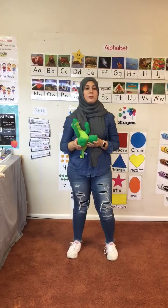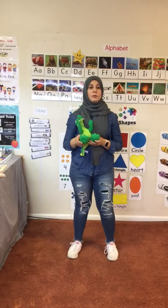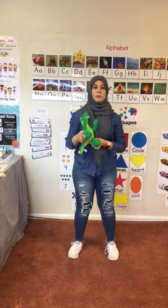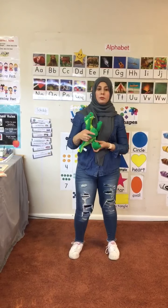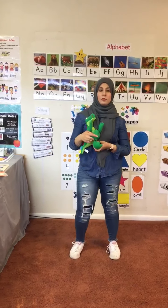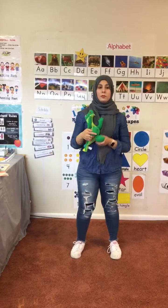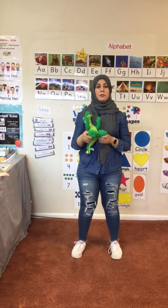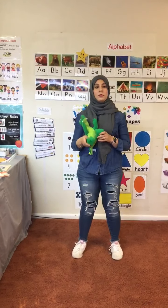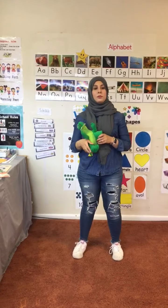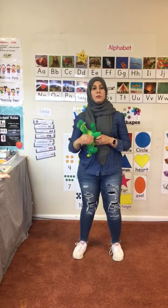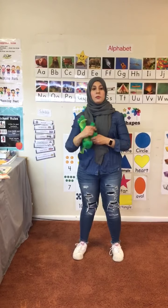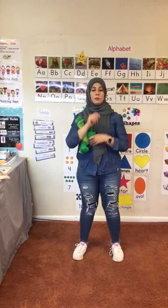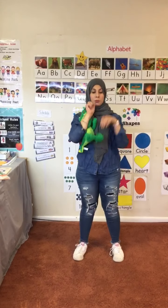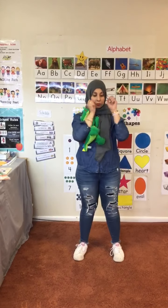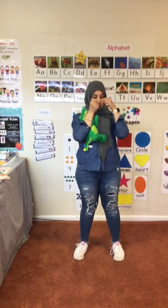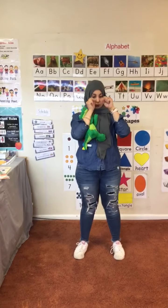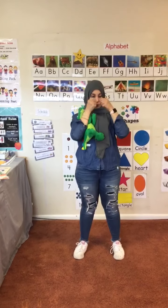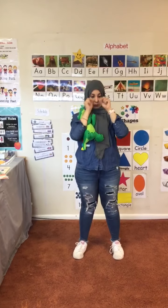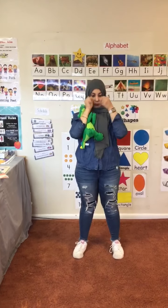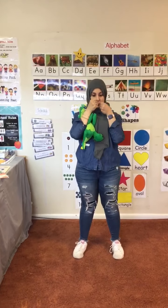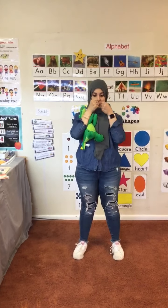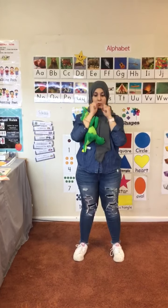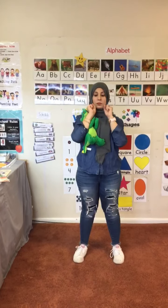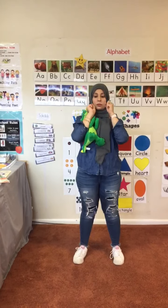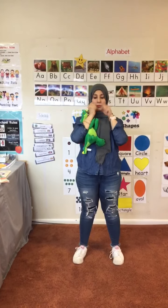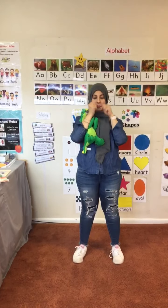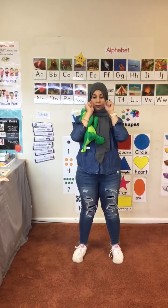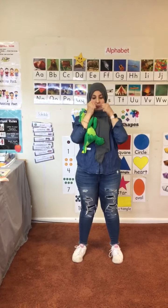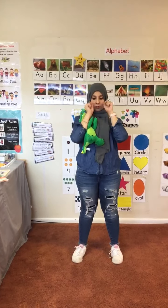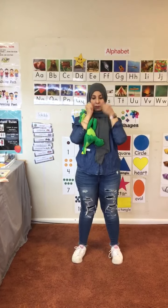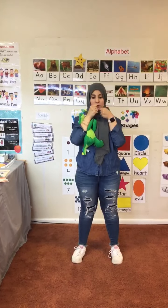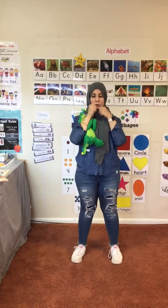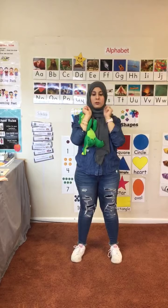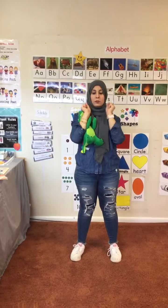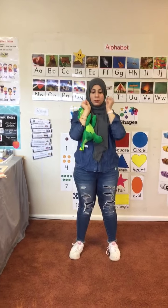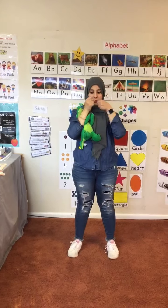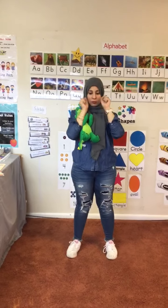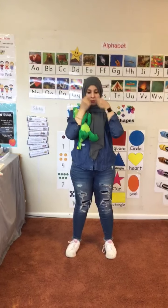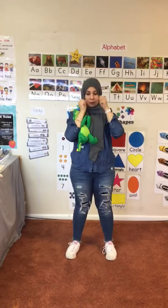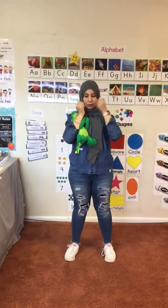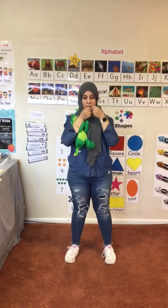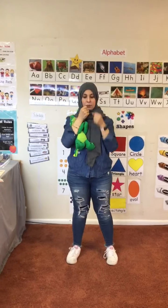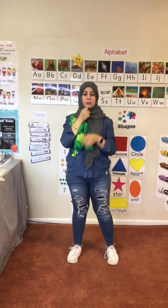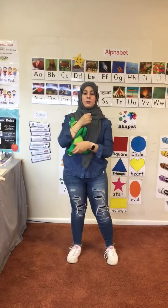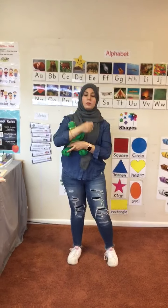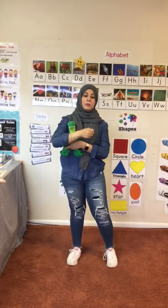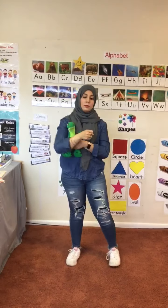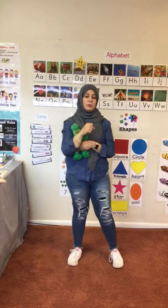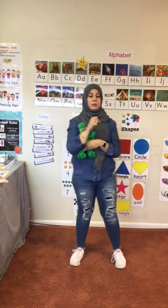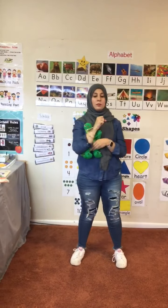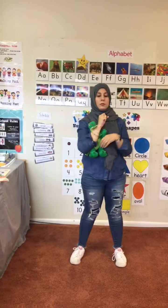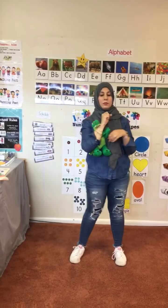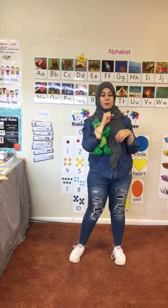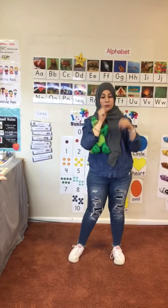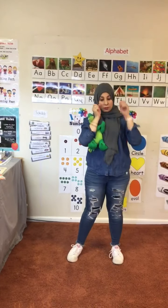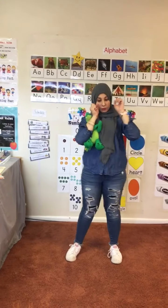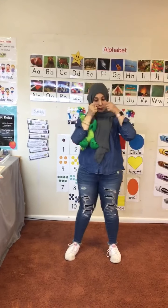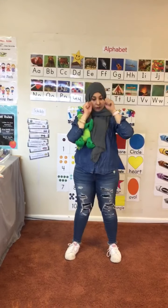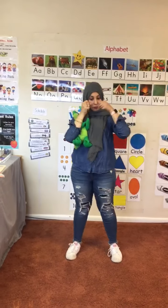The babies on the bus go wham, wham, wham, wham, wham, wham, wham, wham, wham. The babies on the bus go wham,